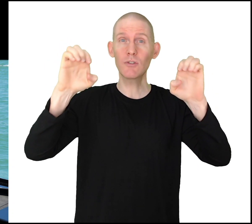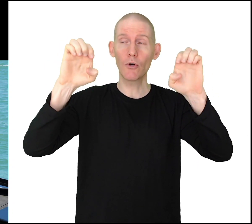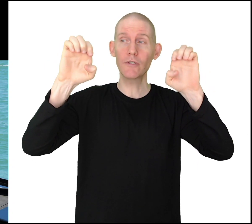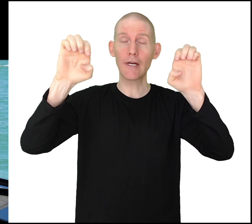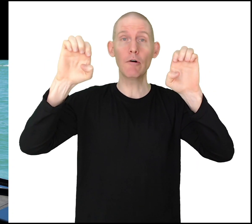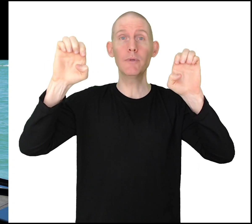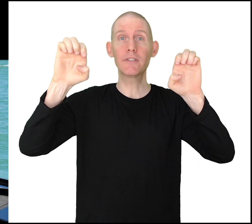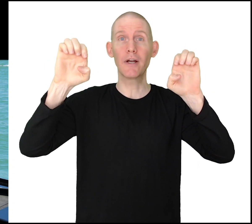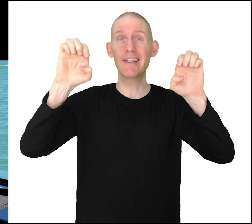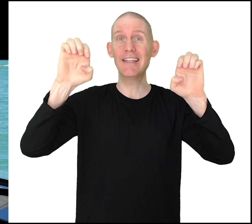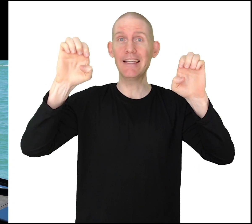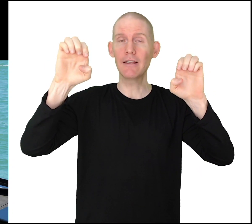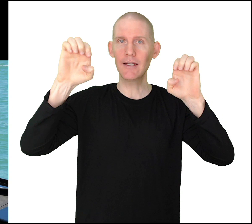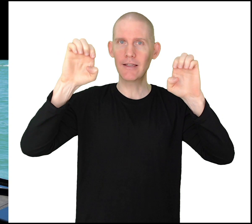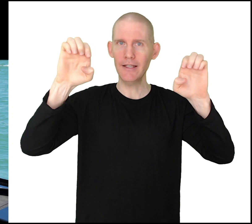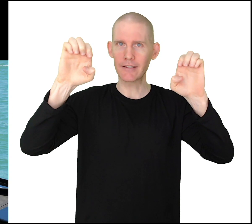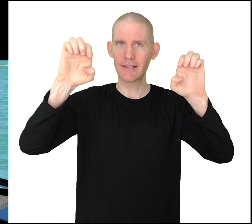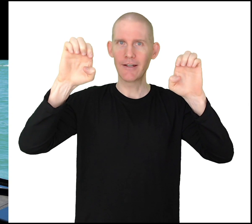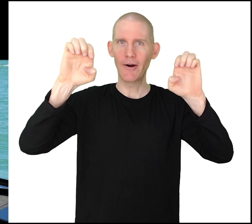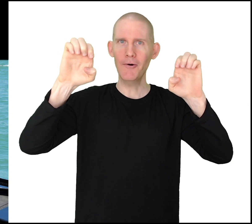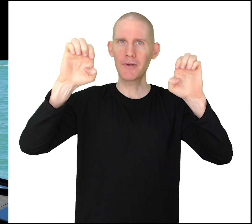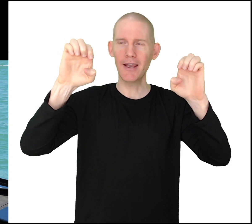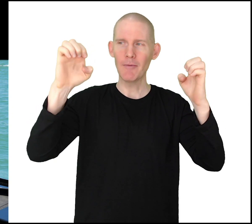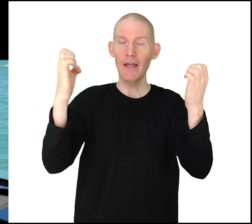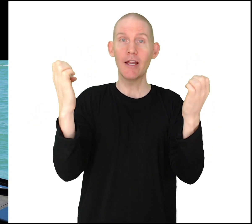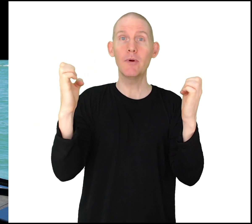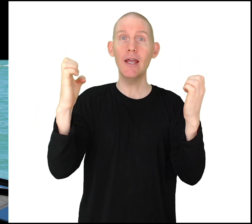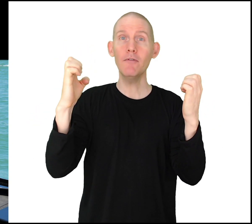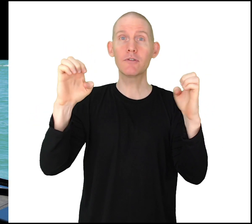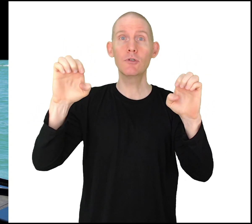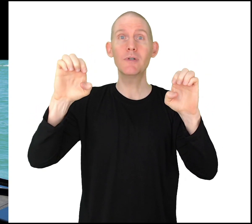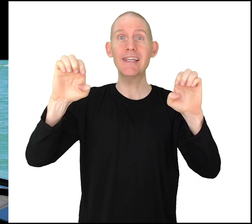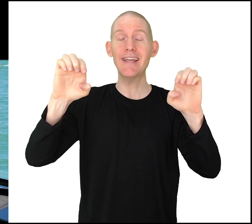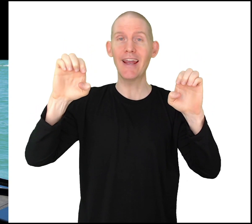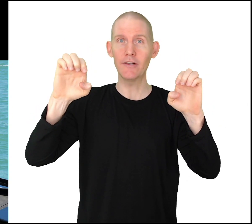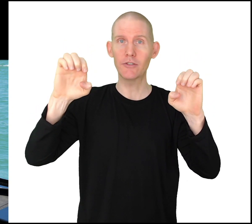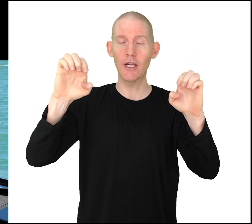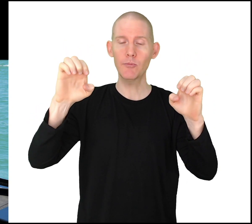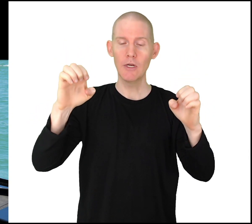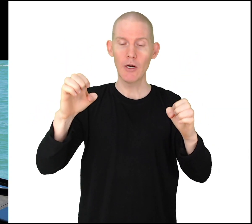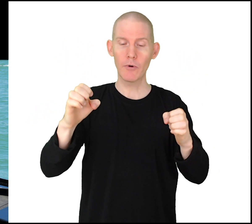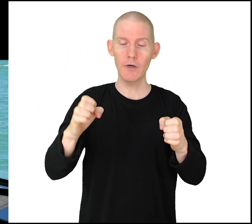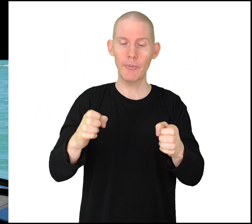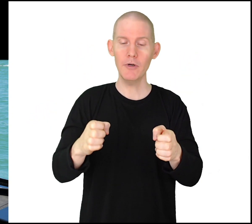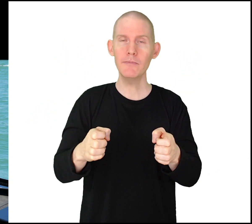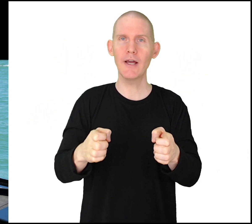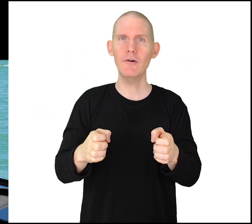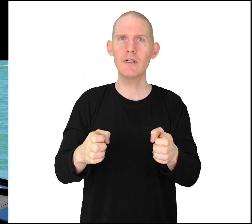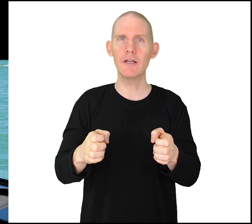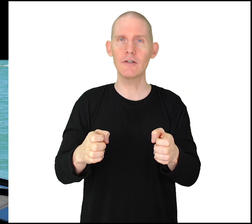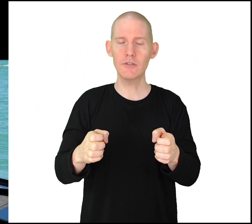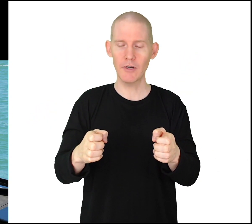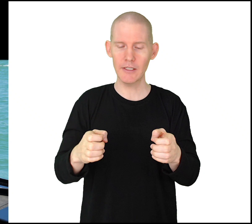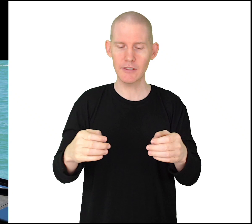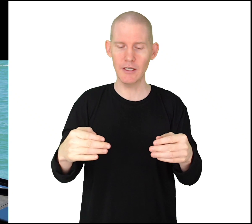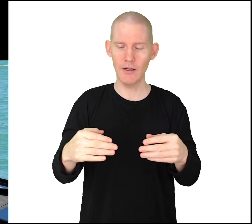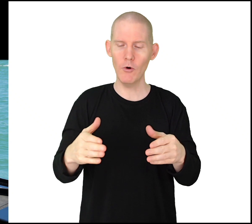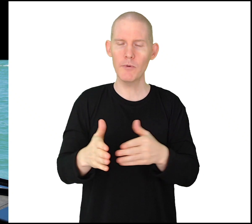course, I will be signing E like this. Okay, now we have our 2 E hand shapes. We're going to put them down here. So I guess the open